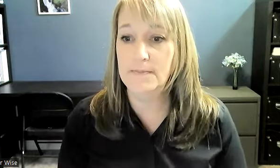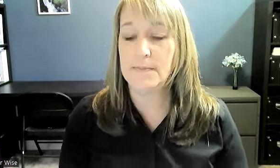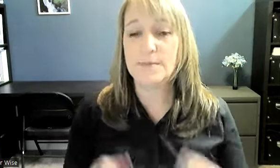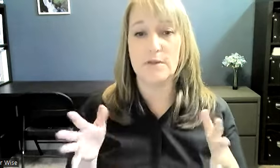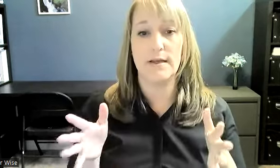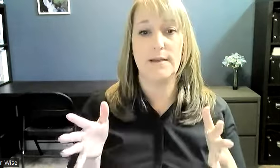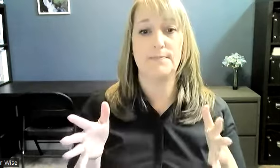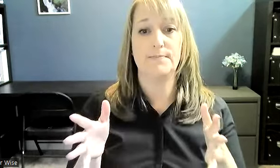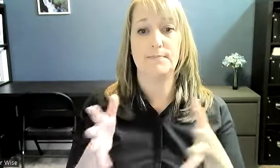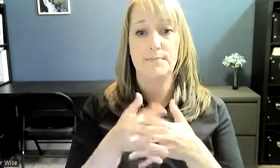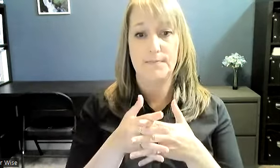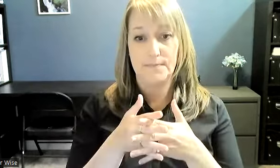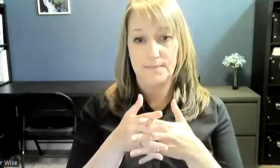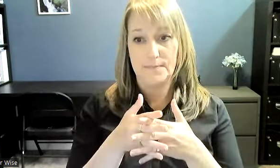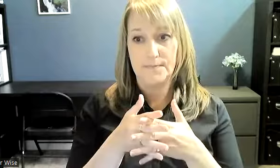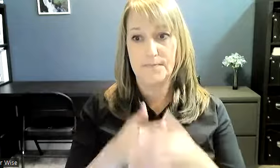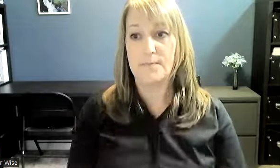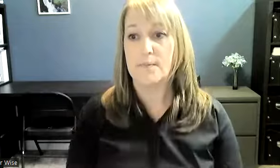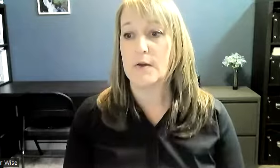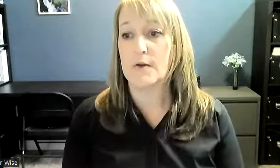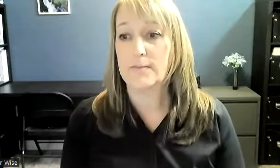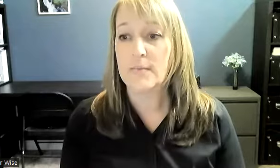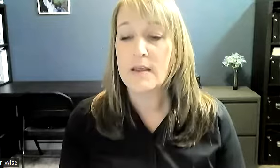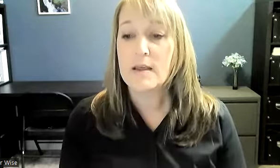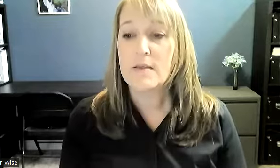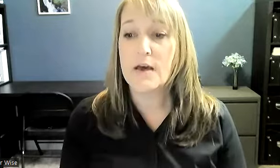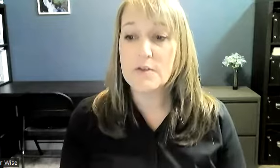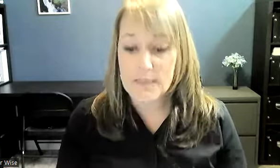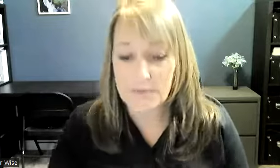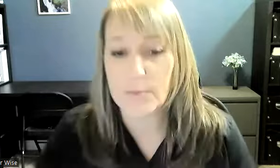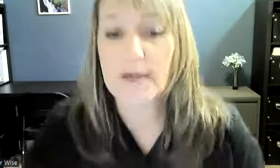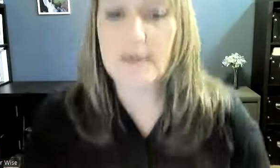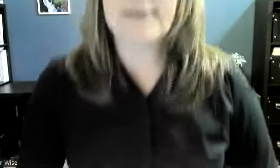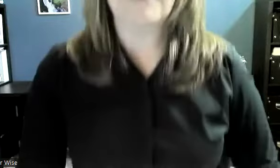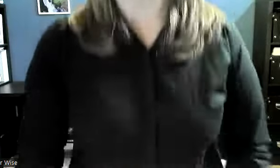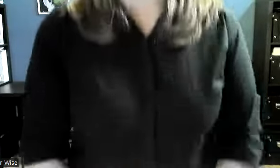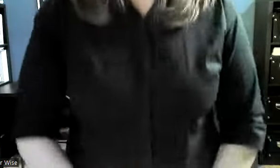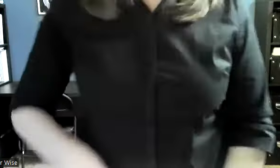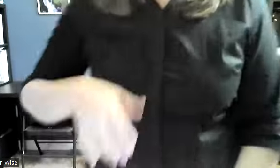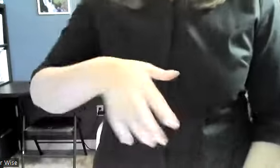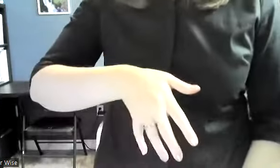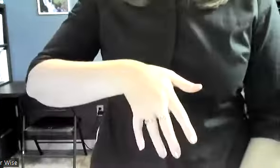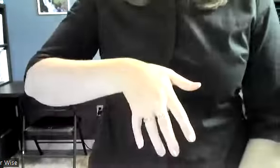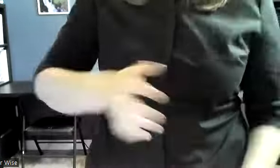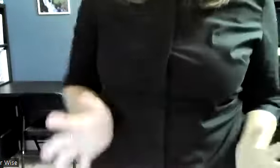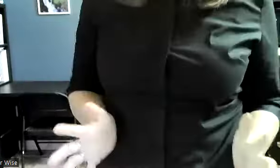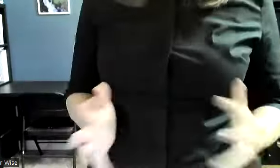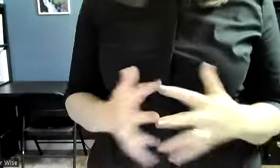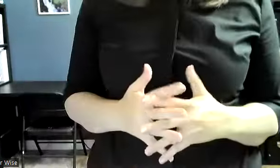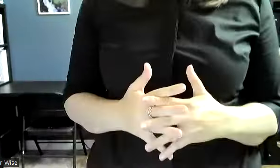Let me do that again. Okay. The other sign for pregnant is again in front of your stomach, but instead of this